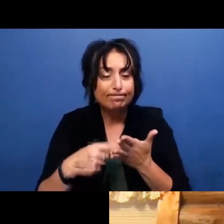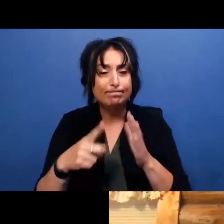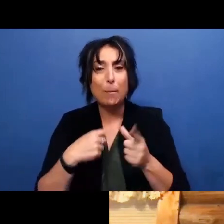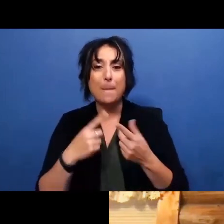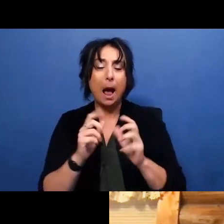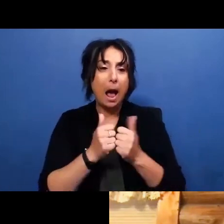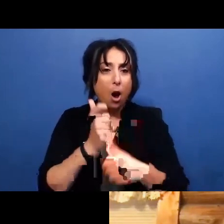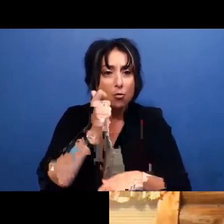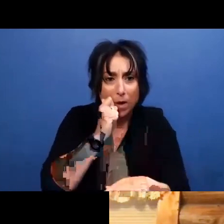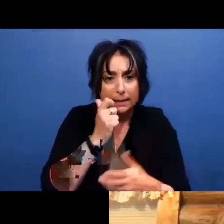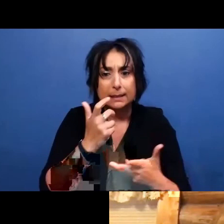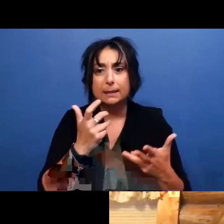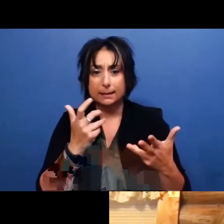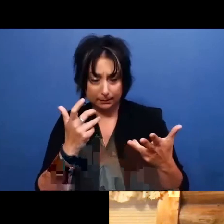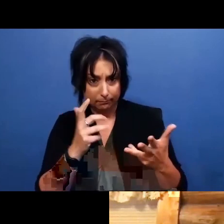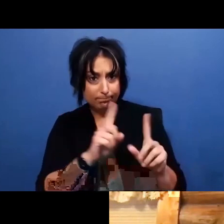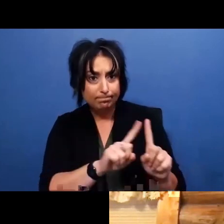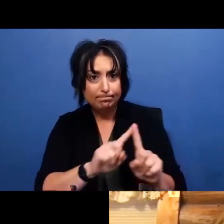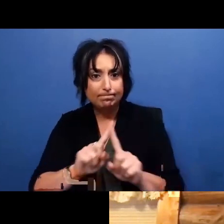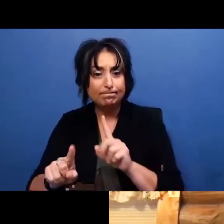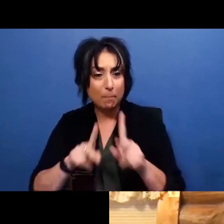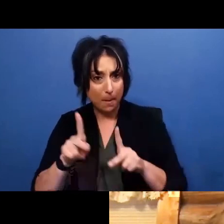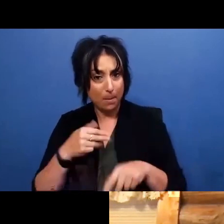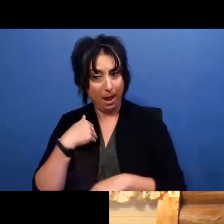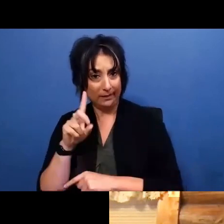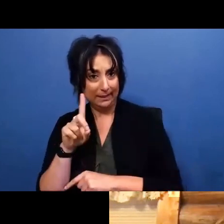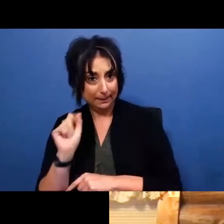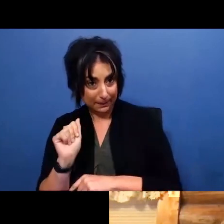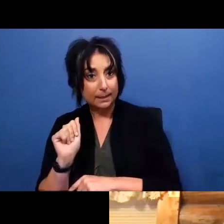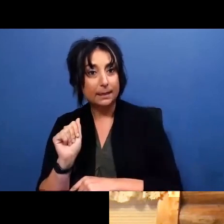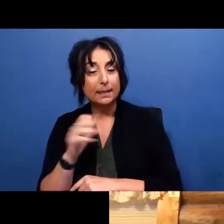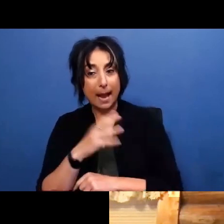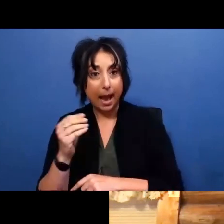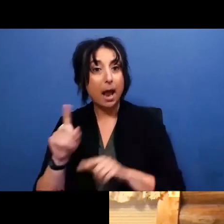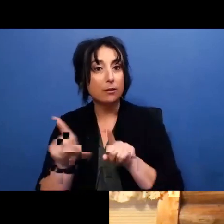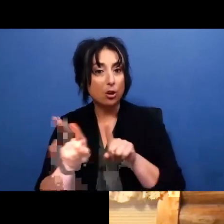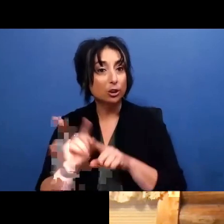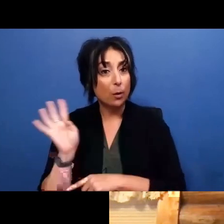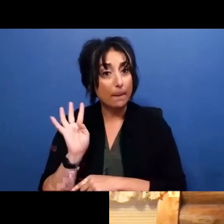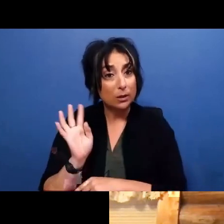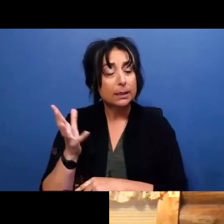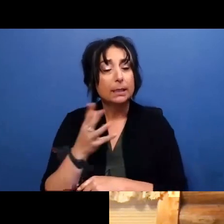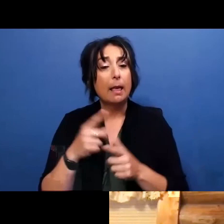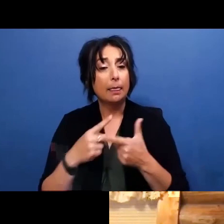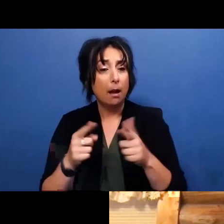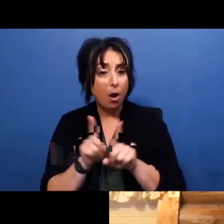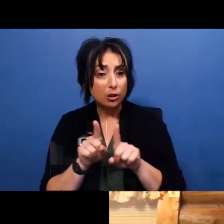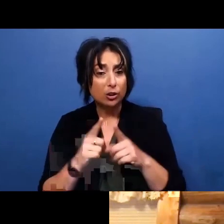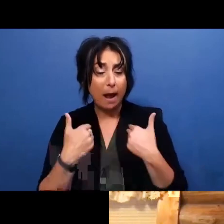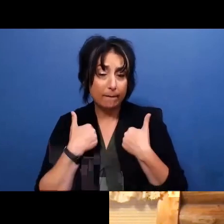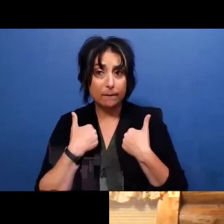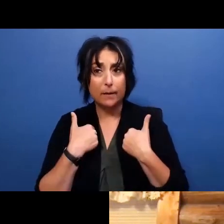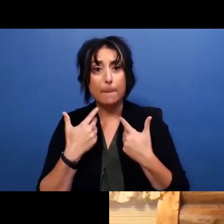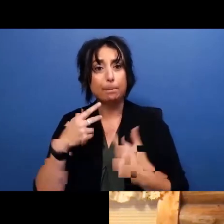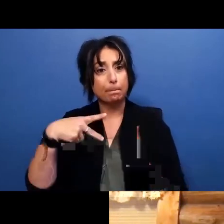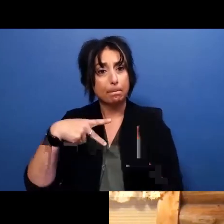race for individuals who have a disability and are immigrants. And we have